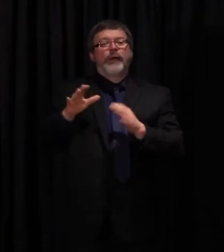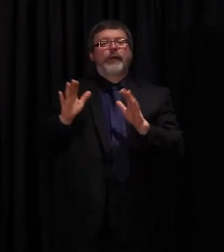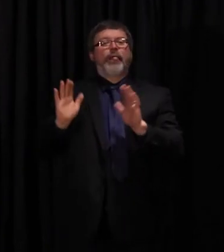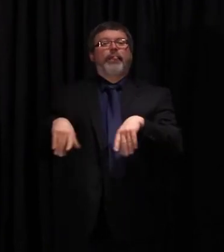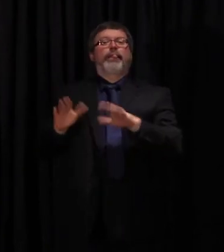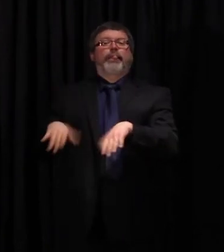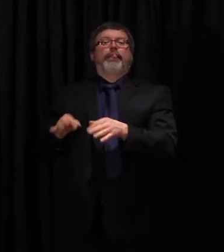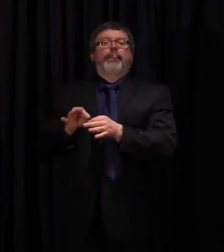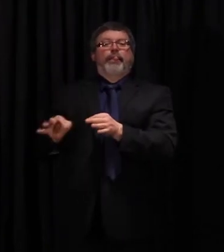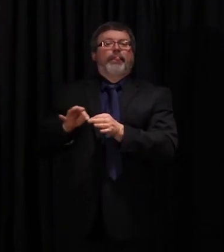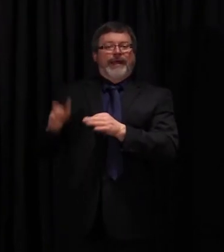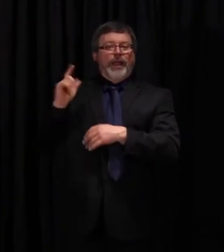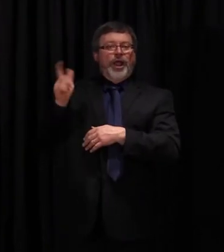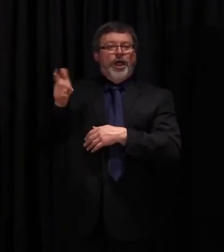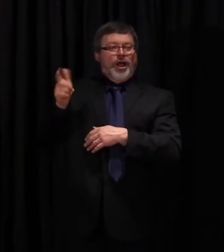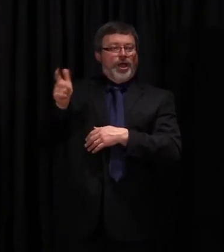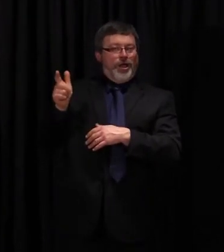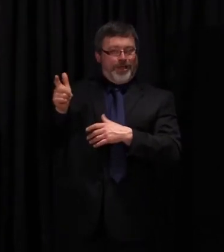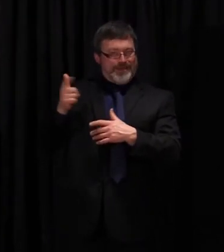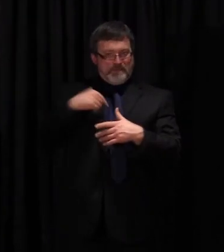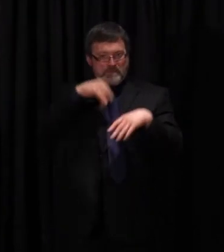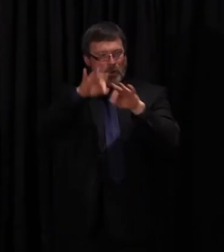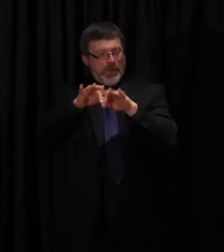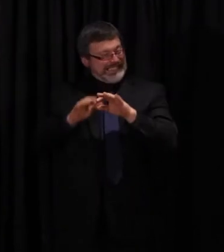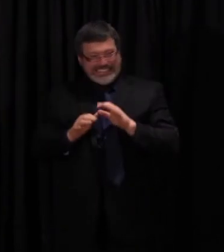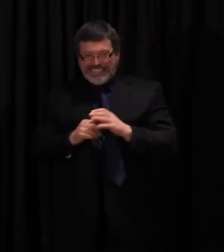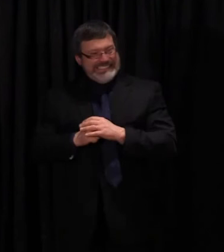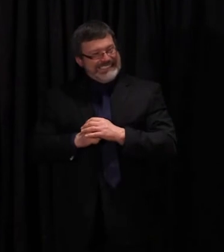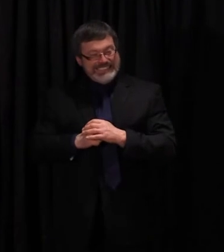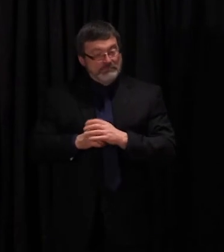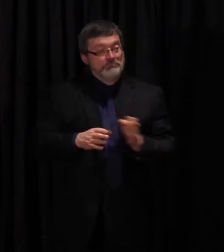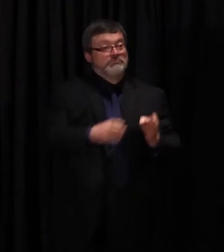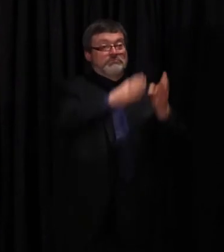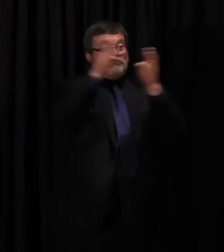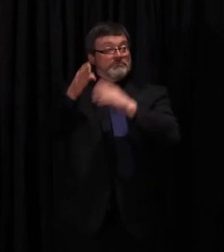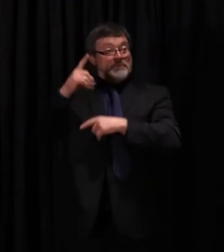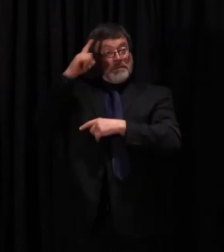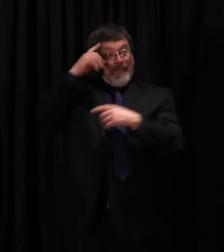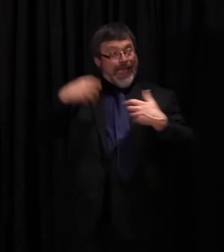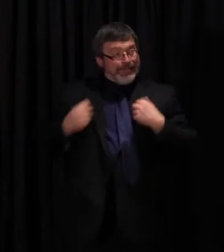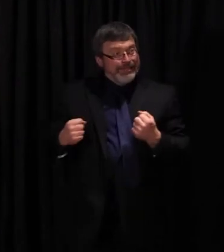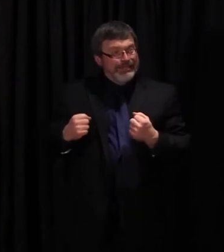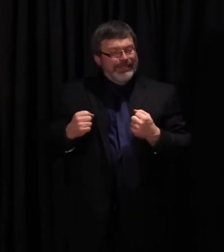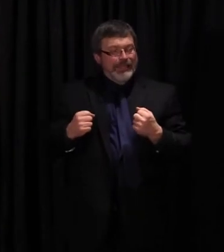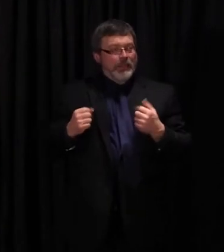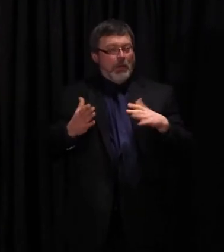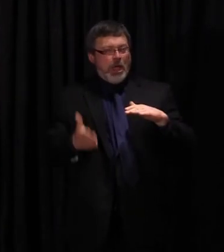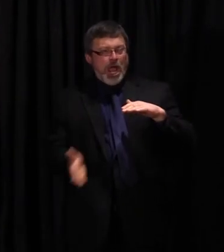Or our mental health system, where demand for crisis services has never been higher.